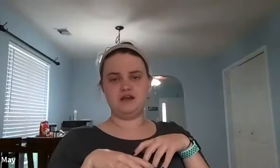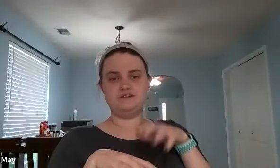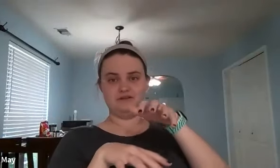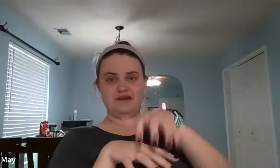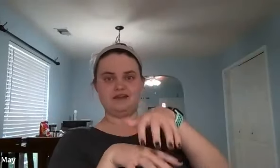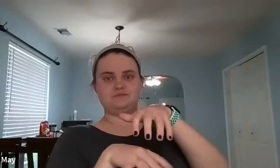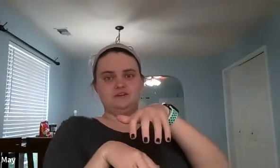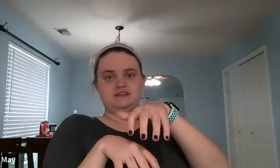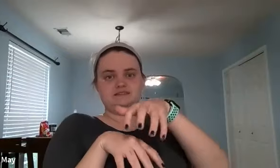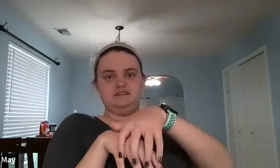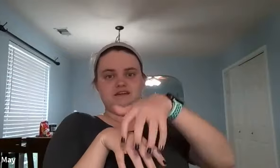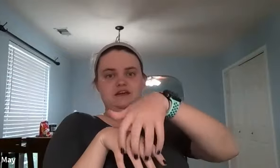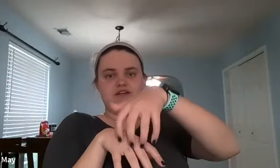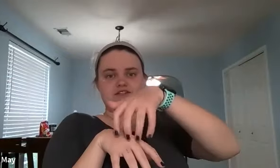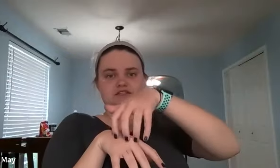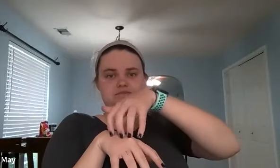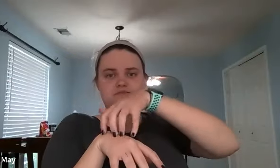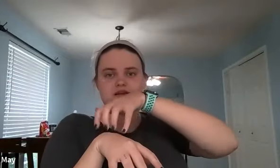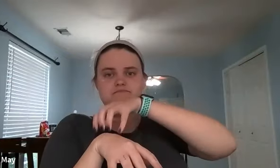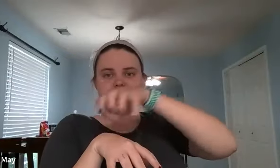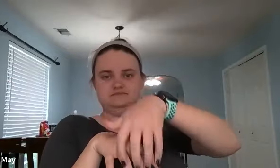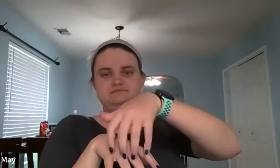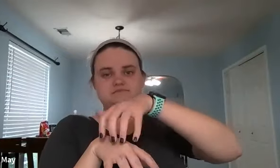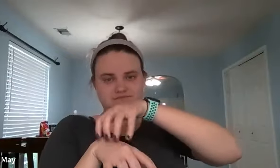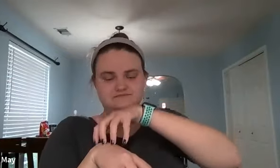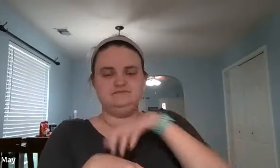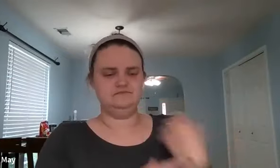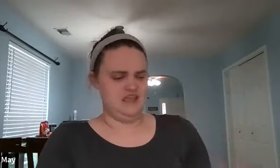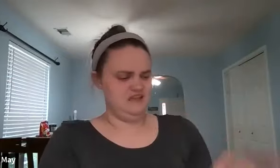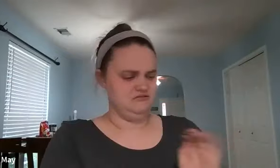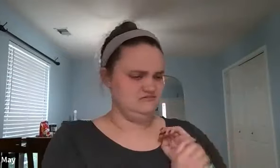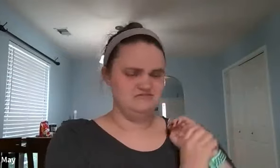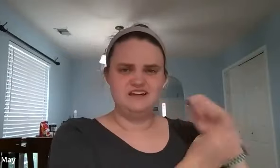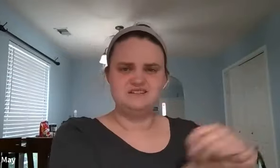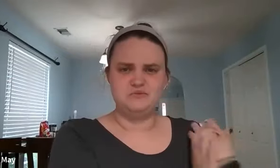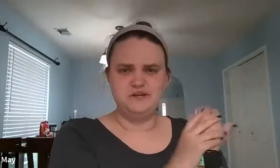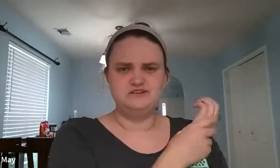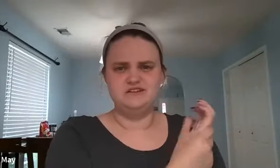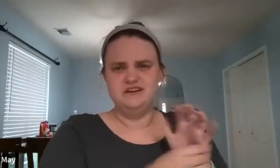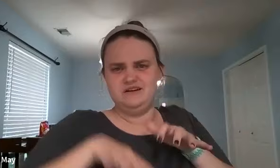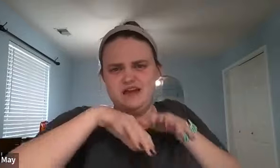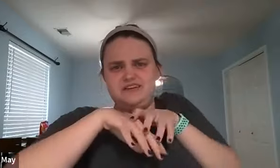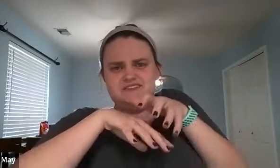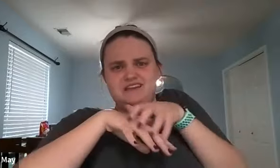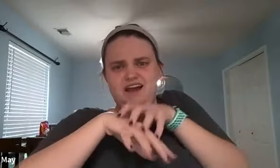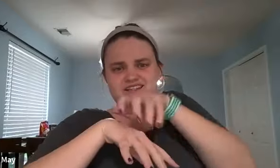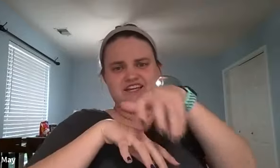kind of relaxed, but you can't see it, and you just tap, tap, tap. Ew, that is a weird, having it this high is like